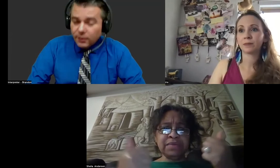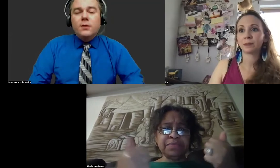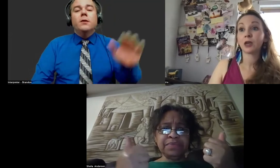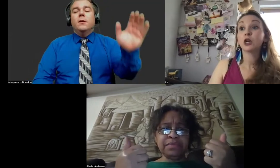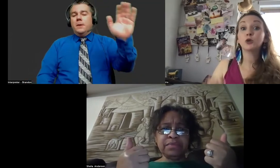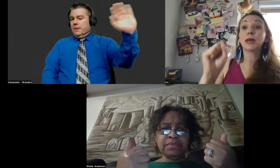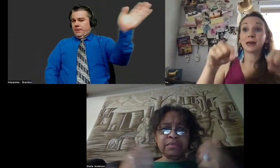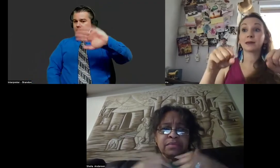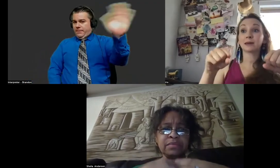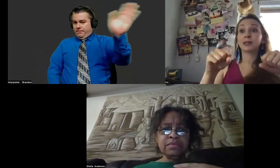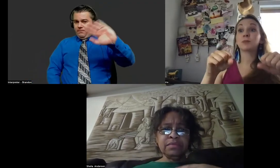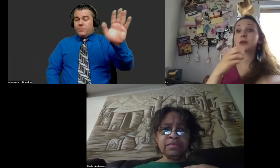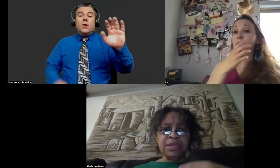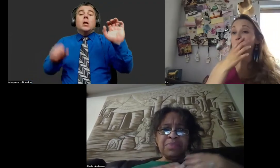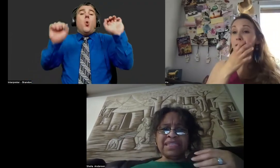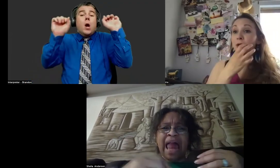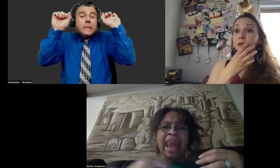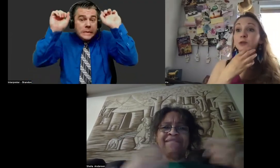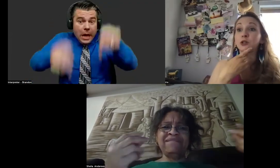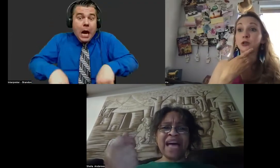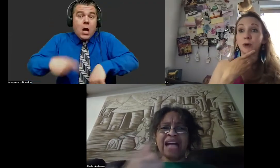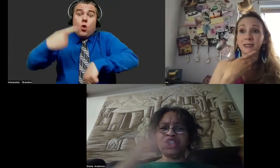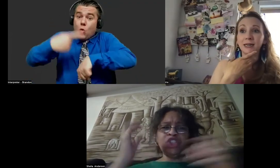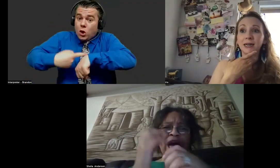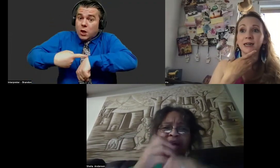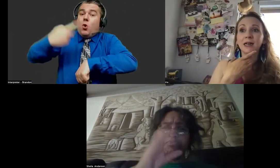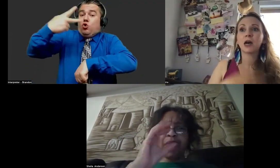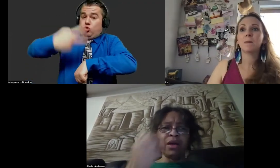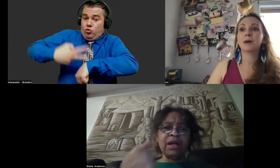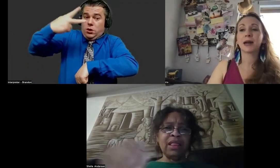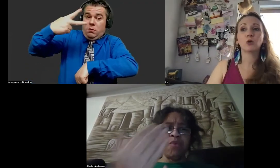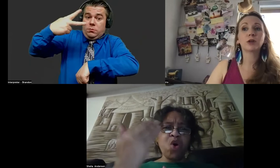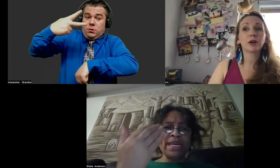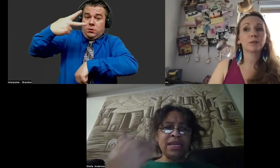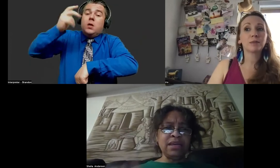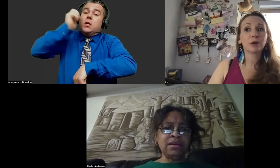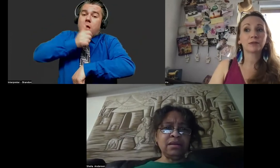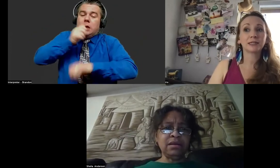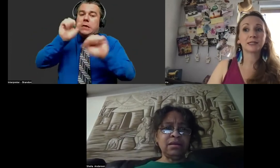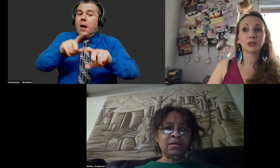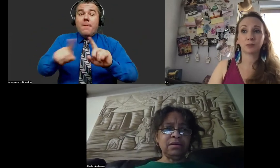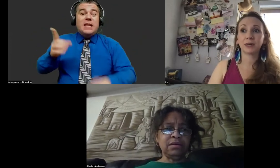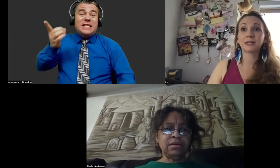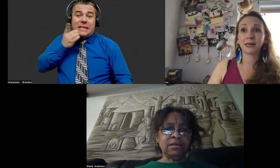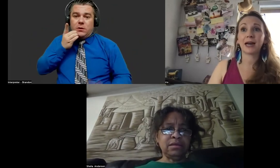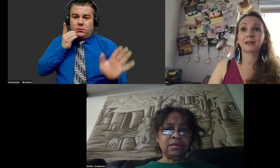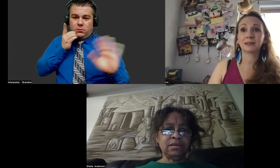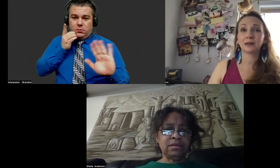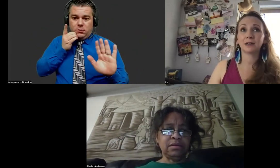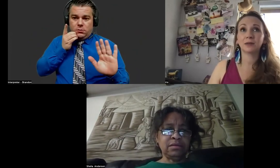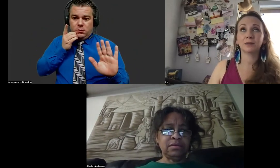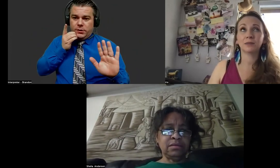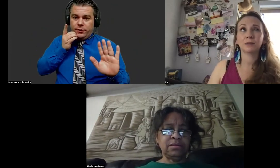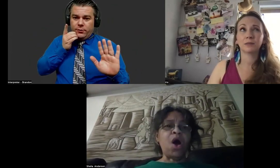day? You can. It's possible. It's possible to do it twice a day, but I only recommend breakfast and dinner because it